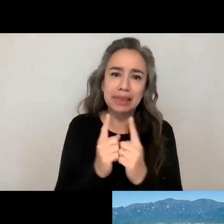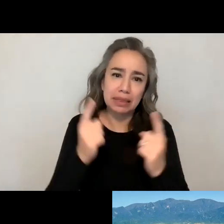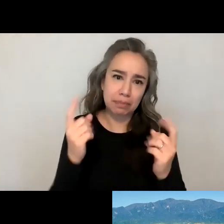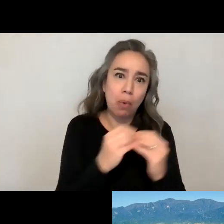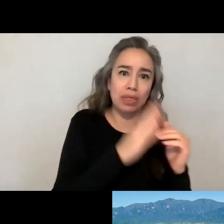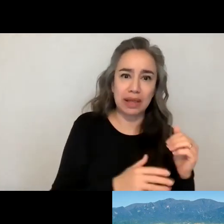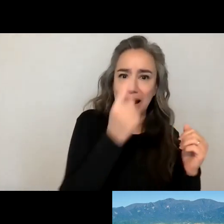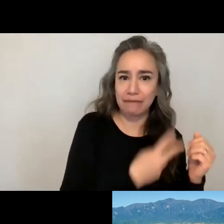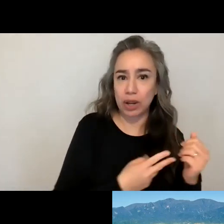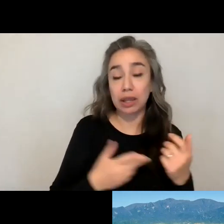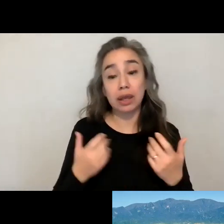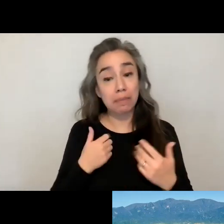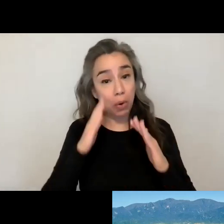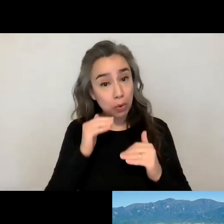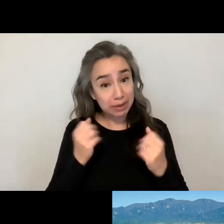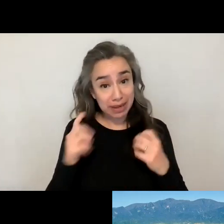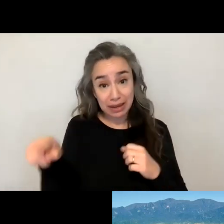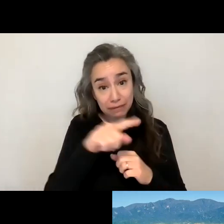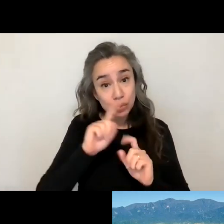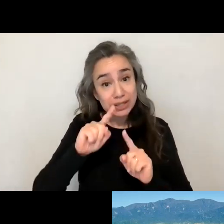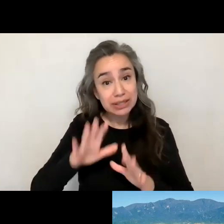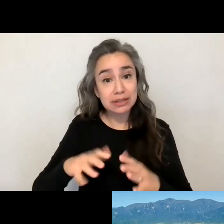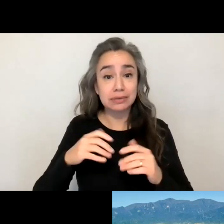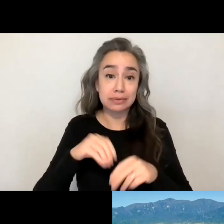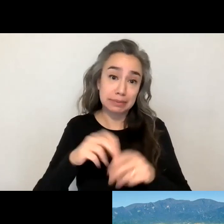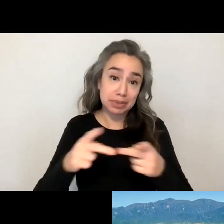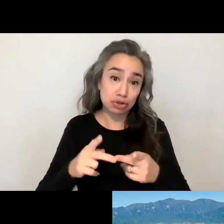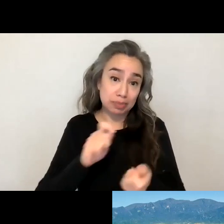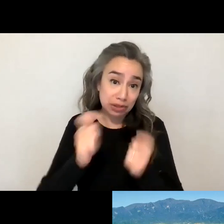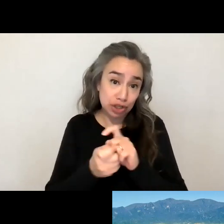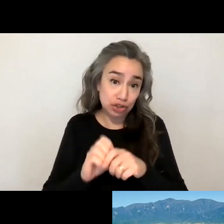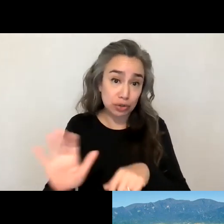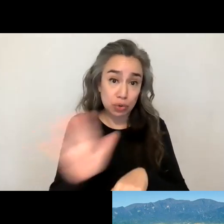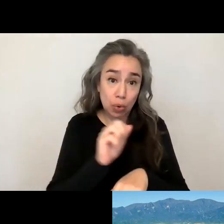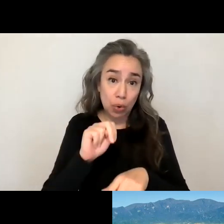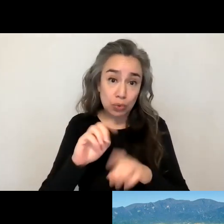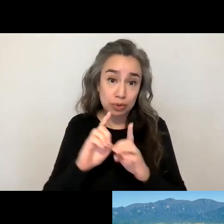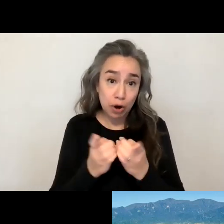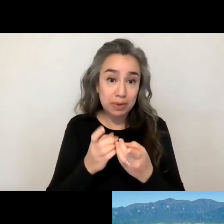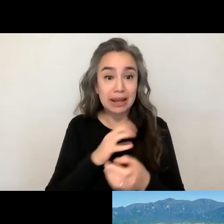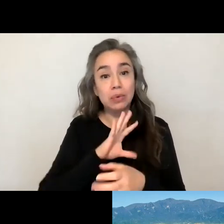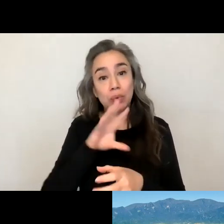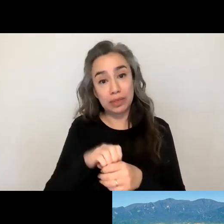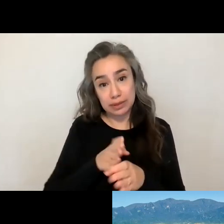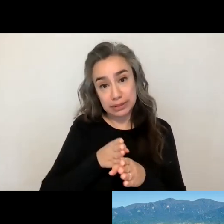in a position to make change in their own departments and elsewhere in the discipline.